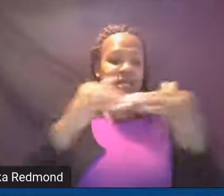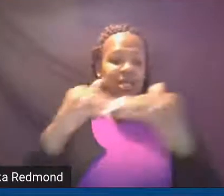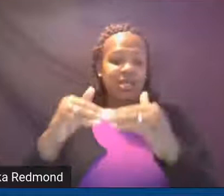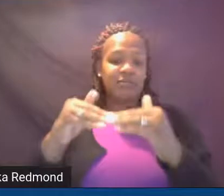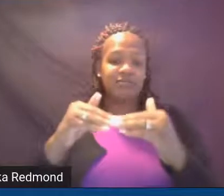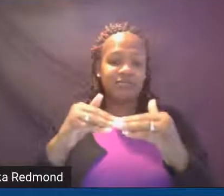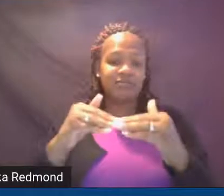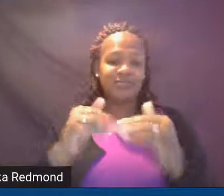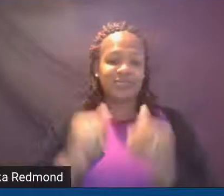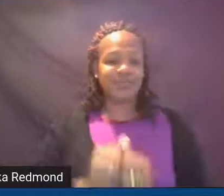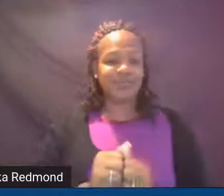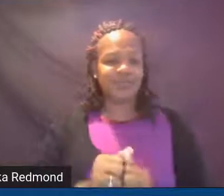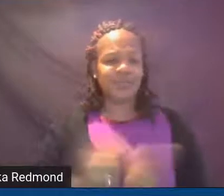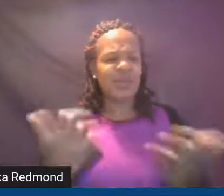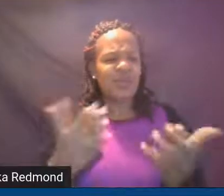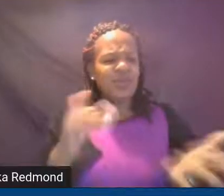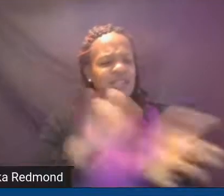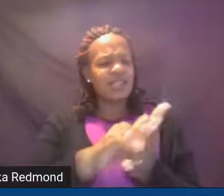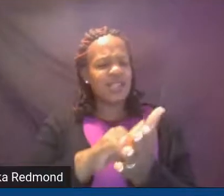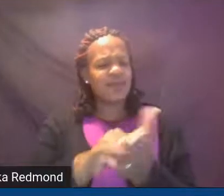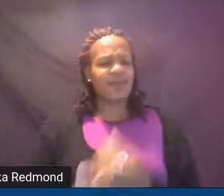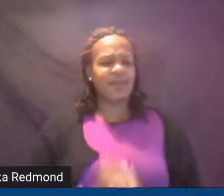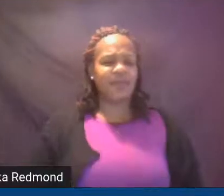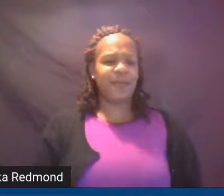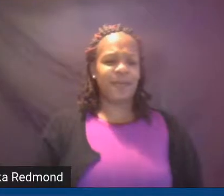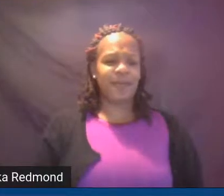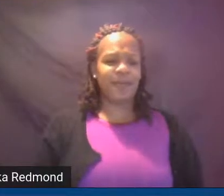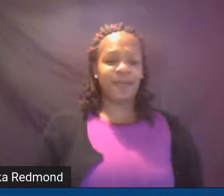that? Well,